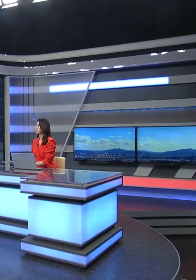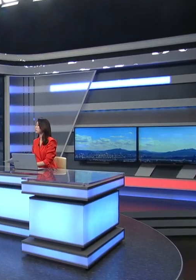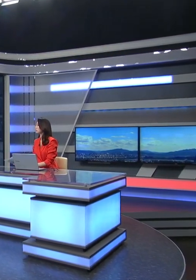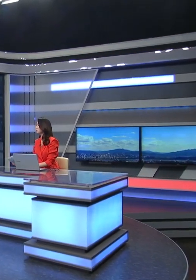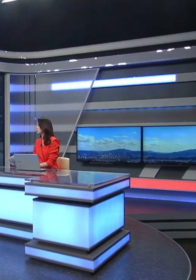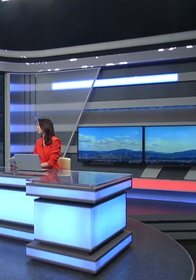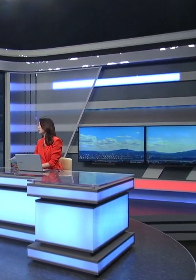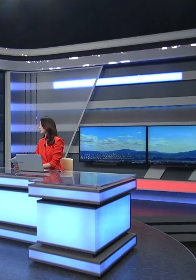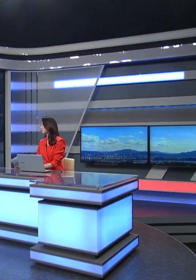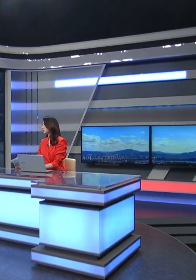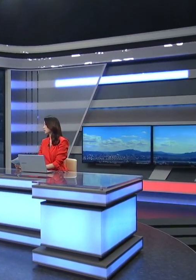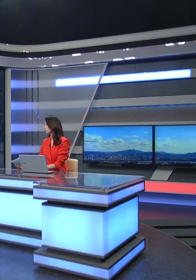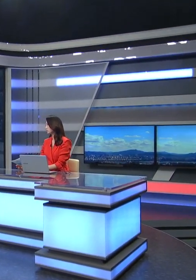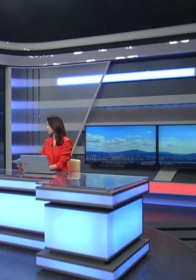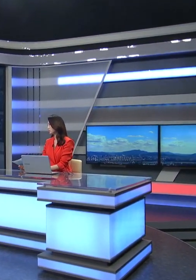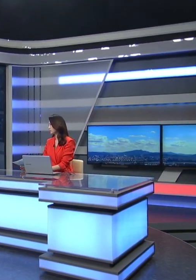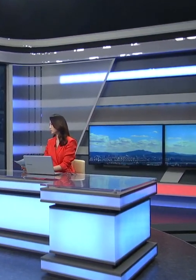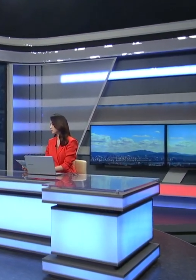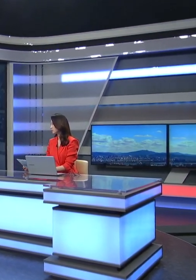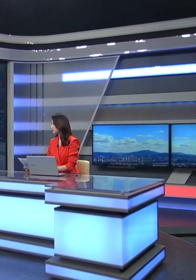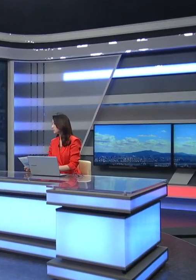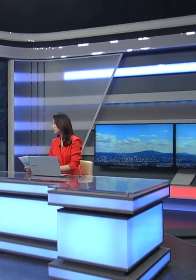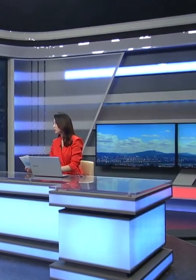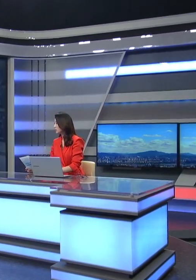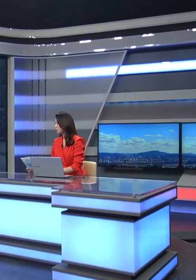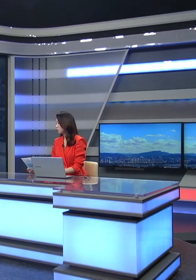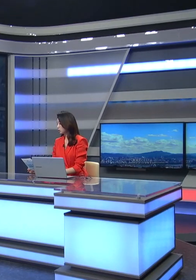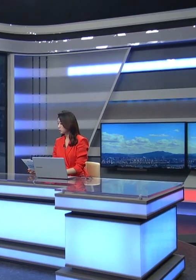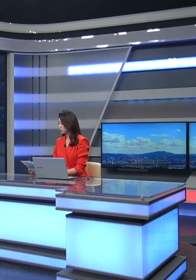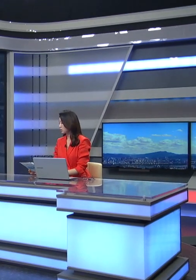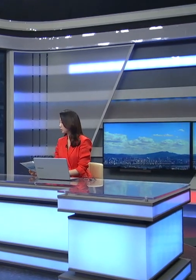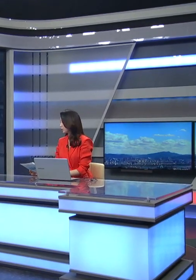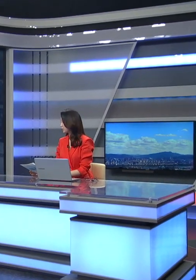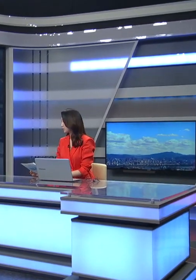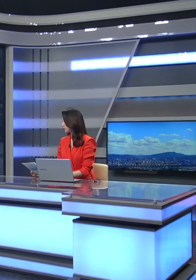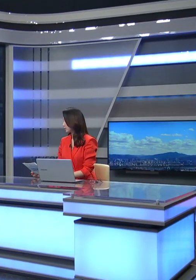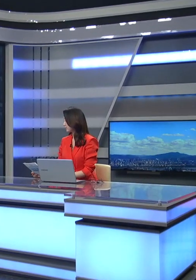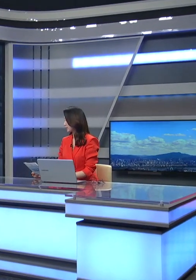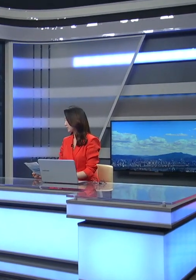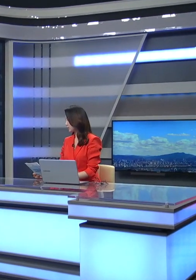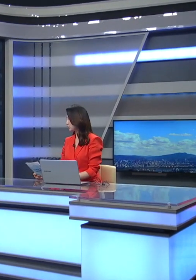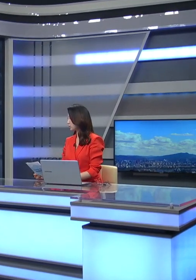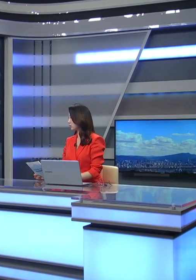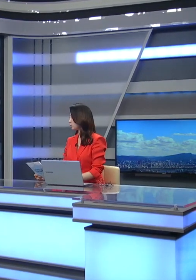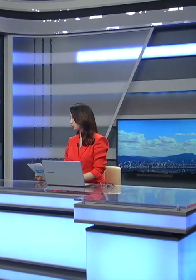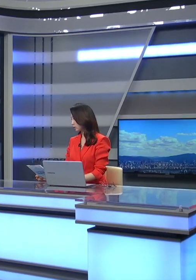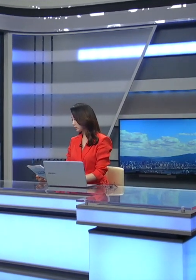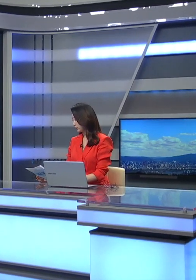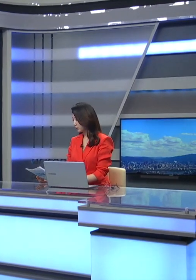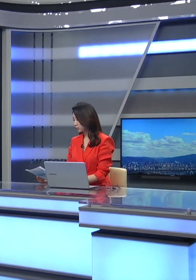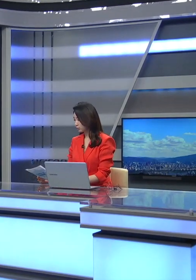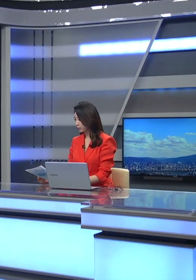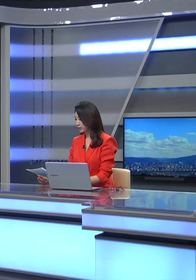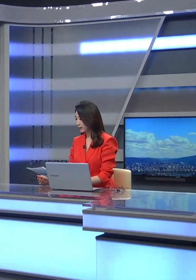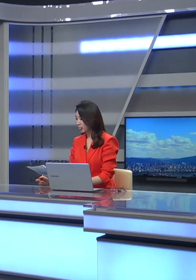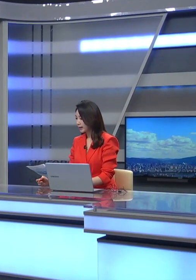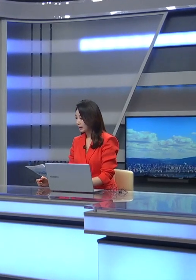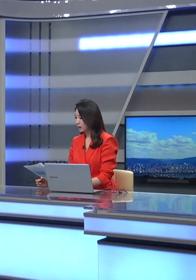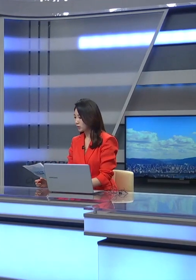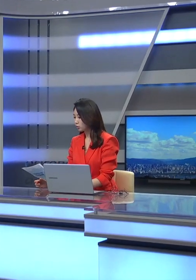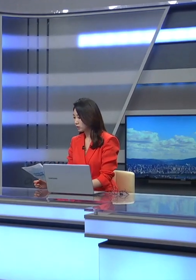Right, there was Kwon Jun-wook with Friday's afternoon briefing. So what did he have to say? Well, it was all about the vaccination program here in